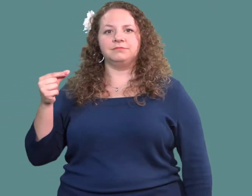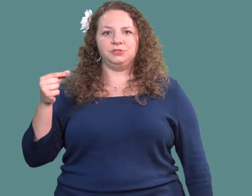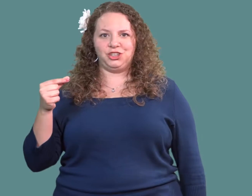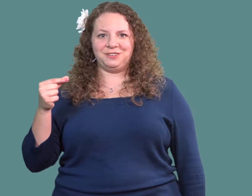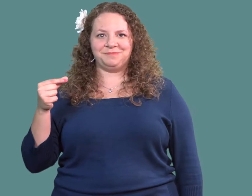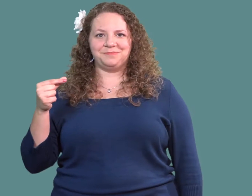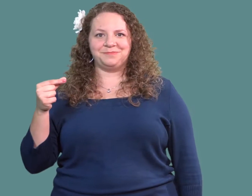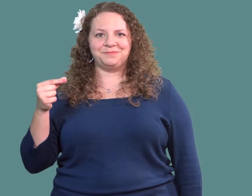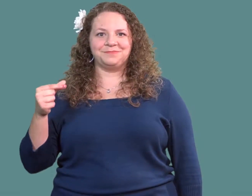G.